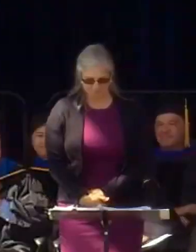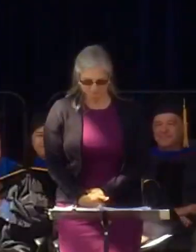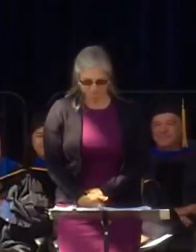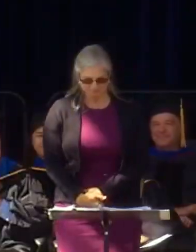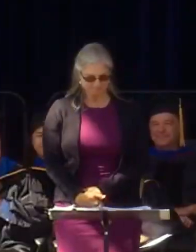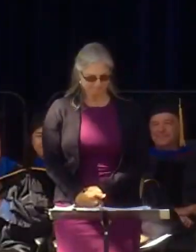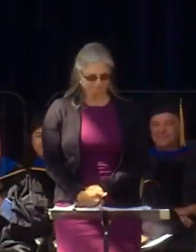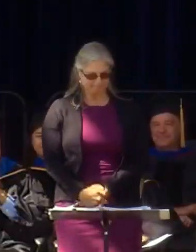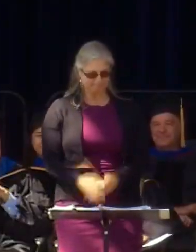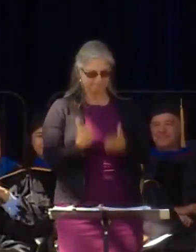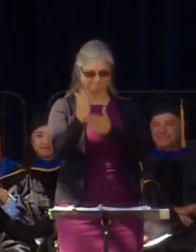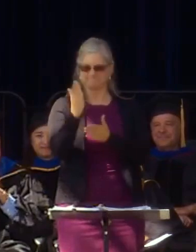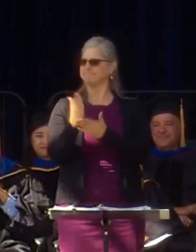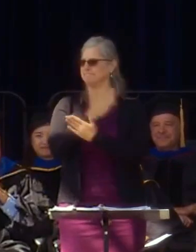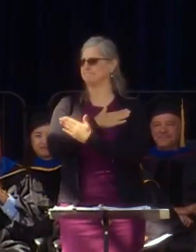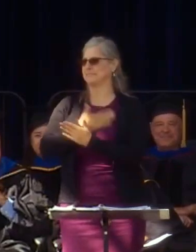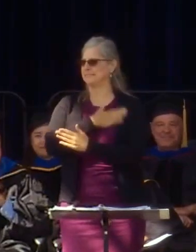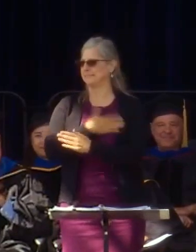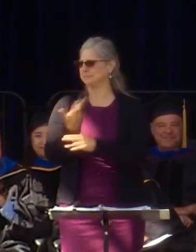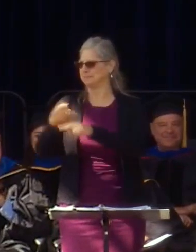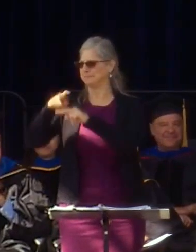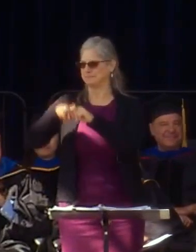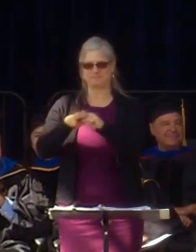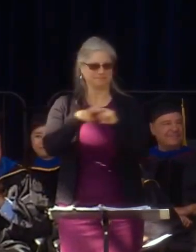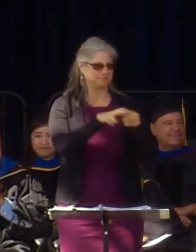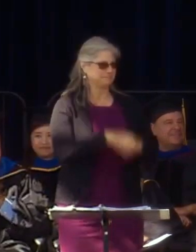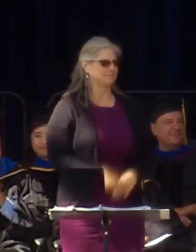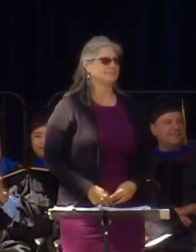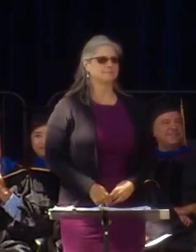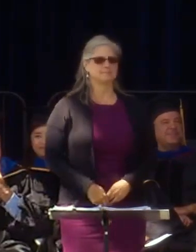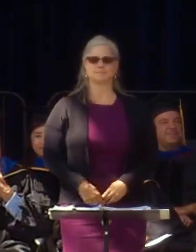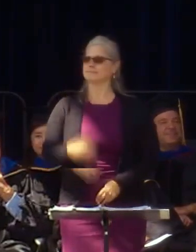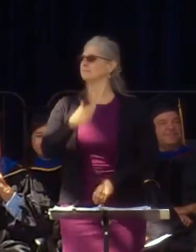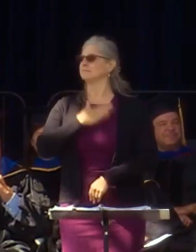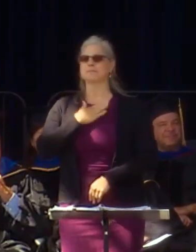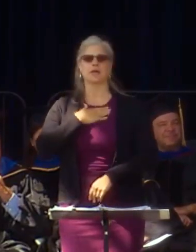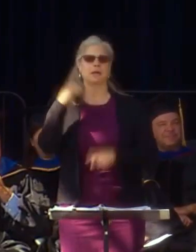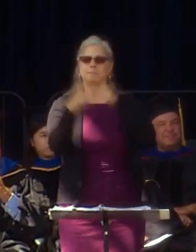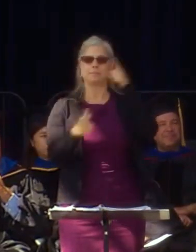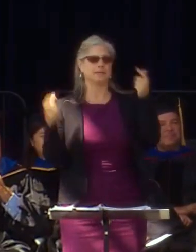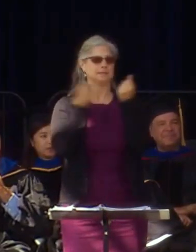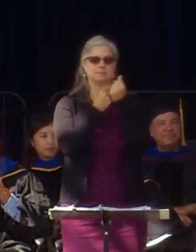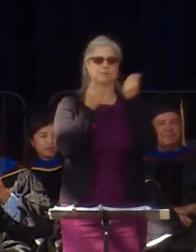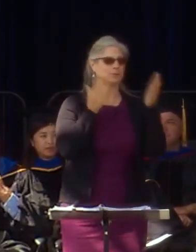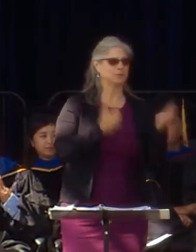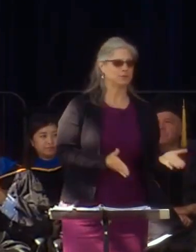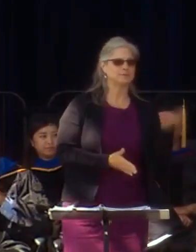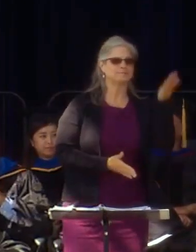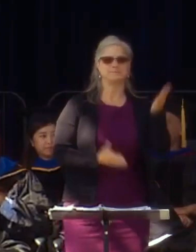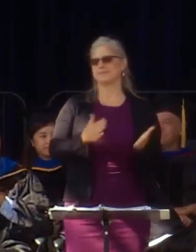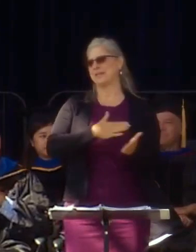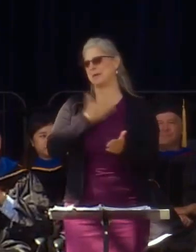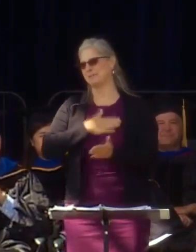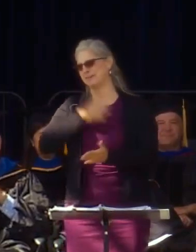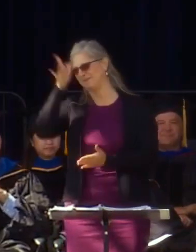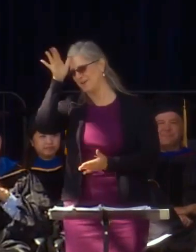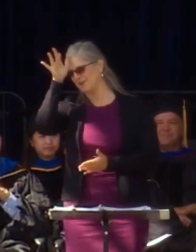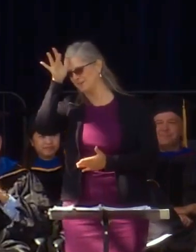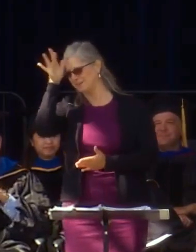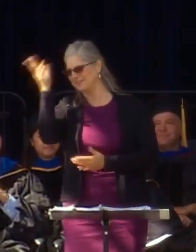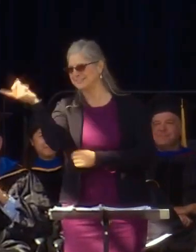All right, graduates, please be seated. One of my biggest supporters, happy Father's Day,